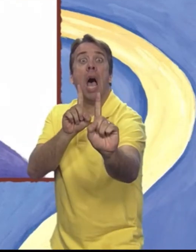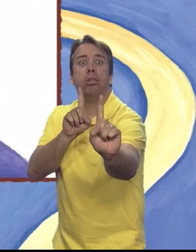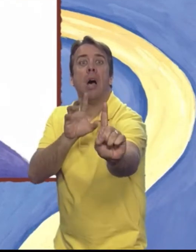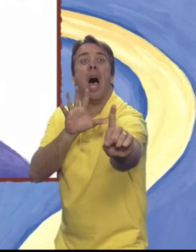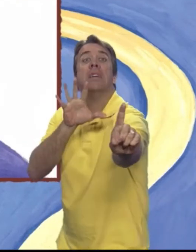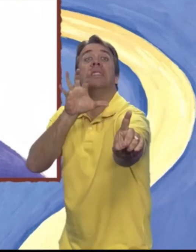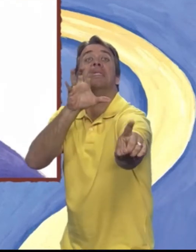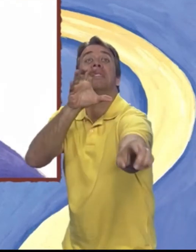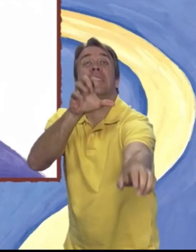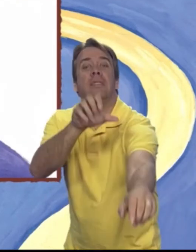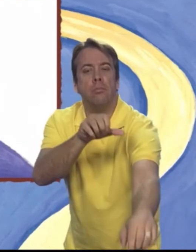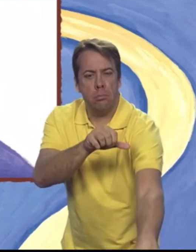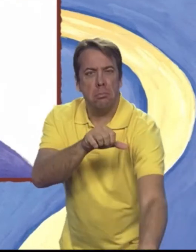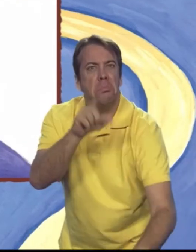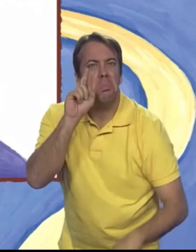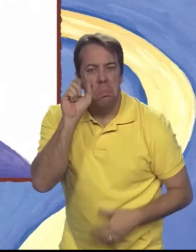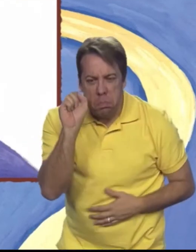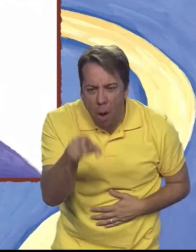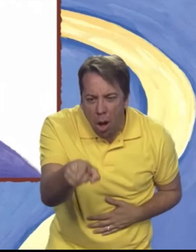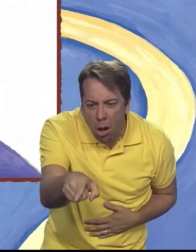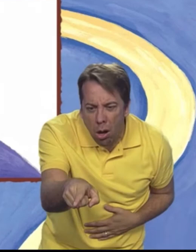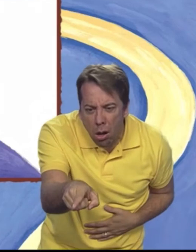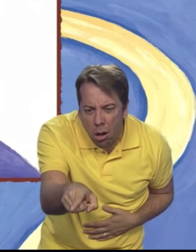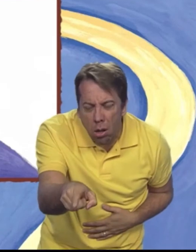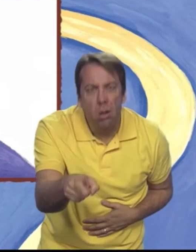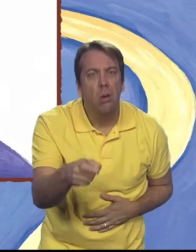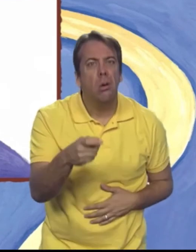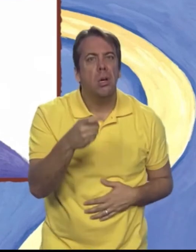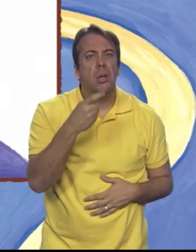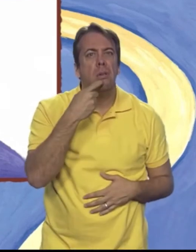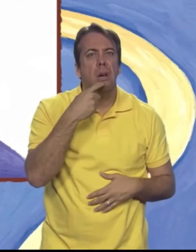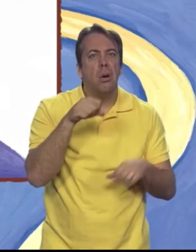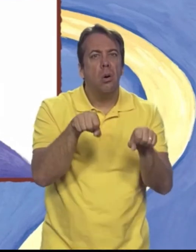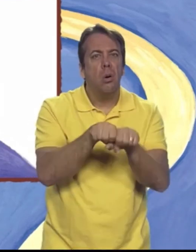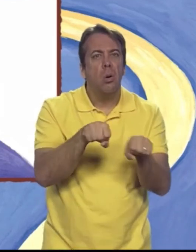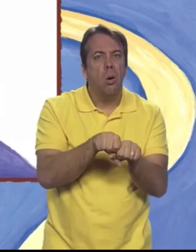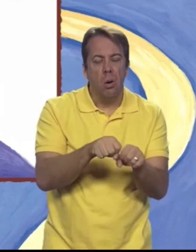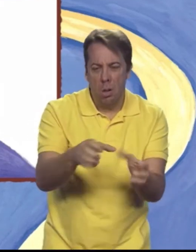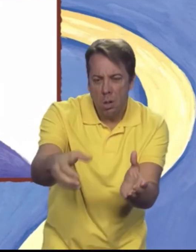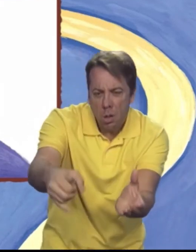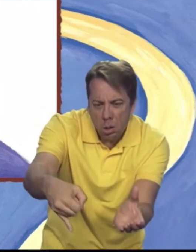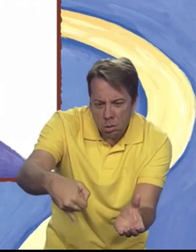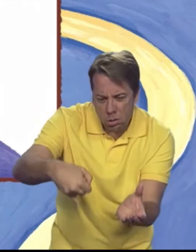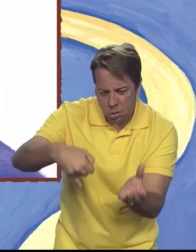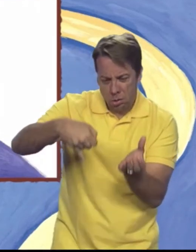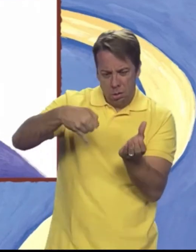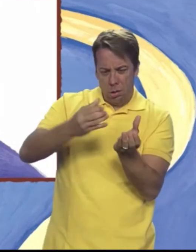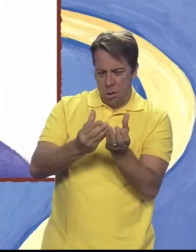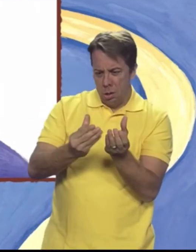shoes that had slipped off her foot. He watched her run, barefoot and in tears, into the night.